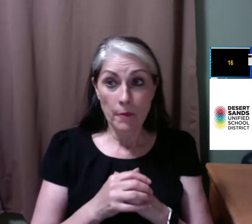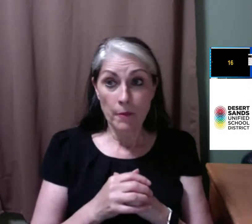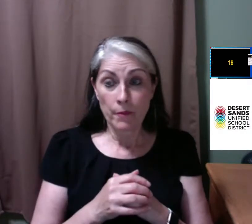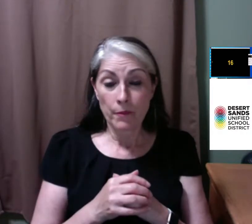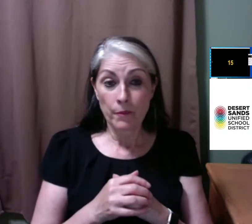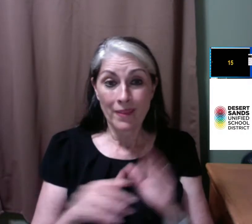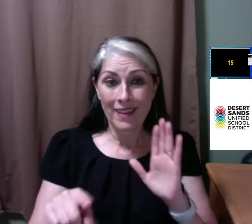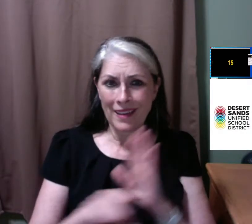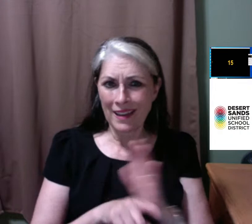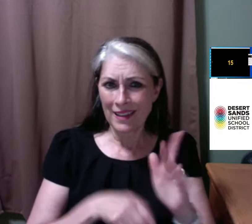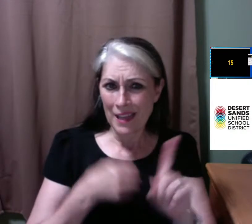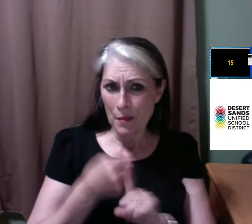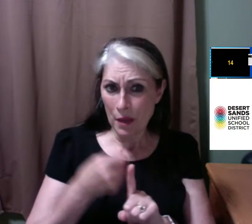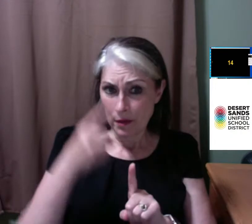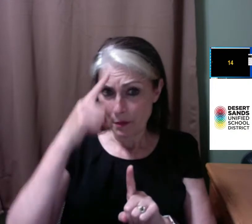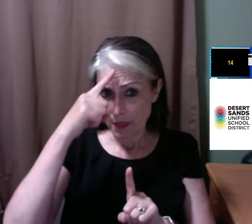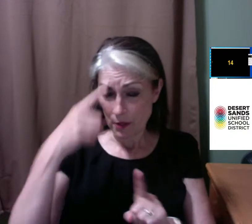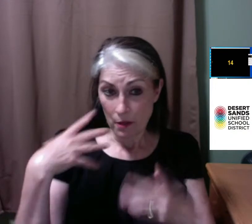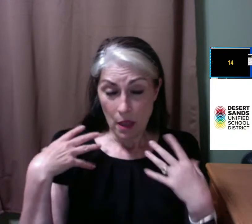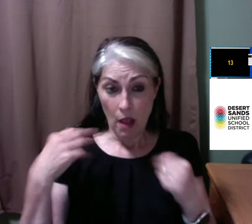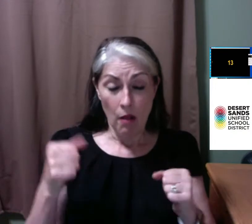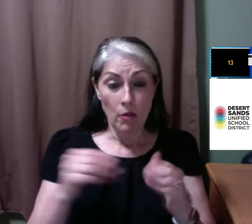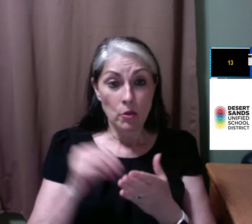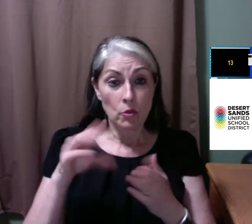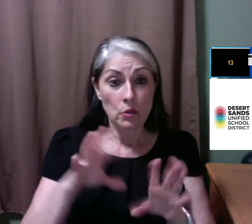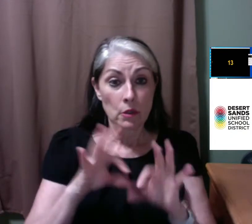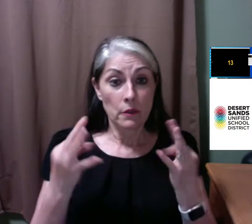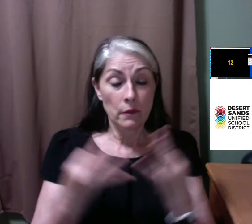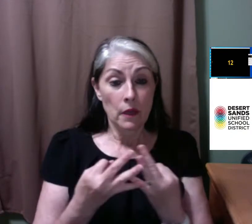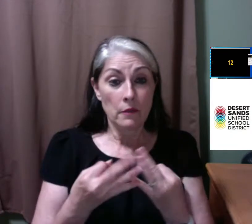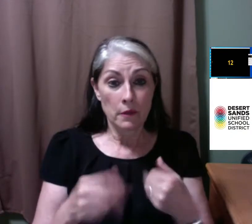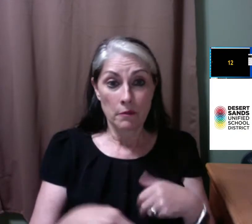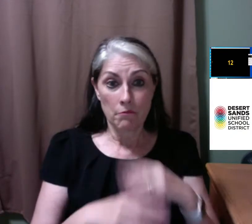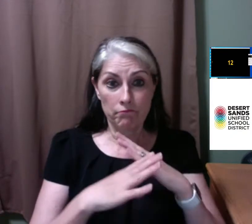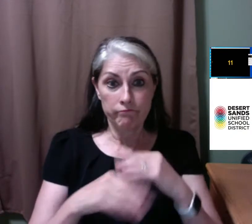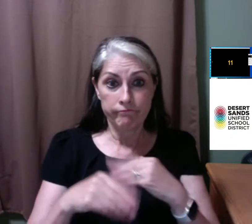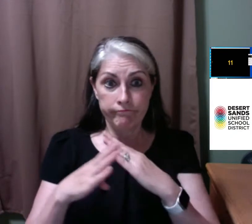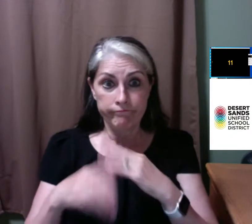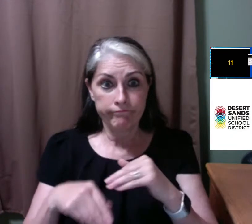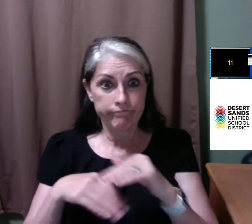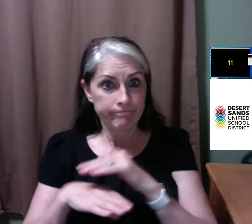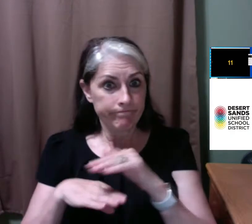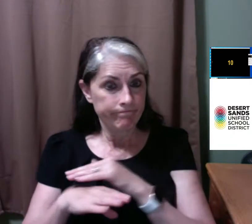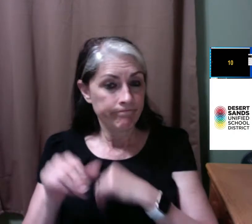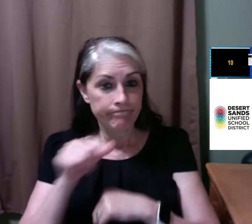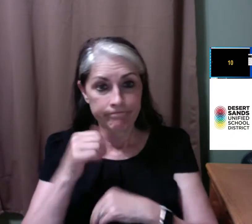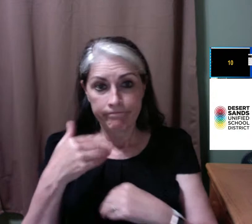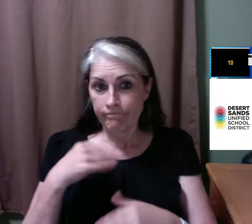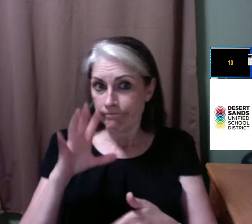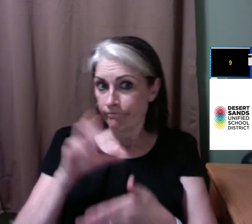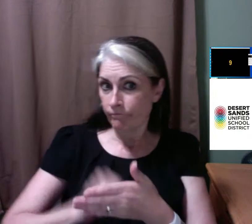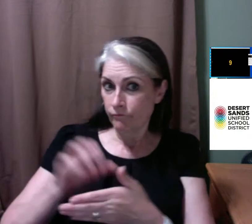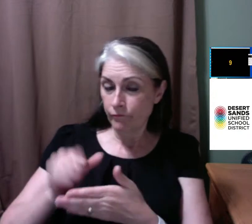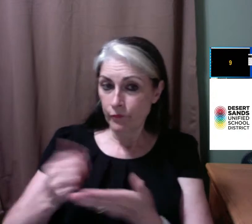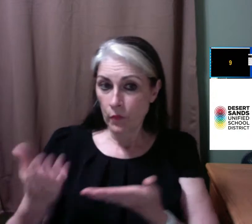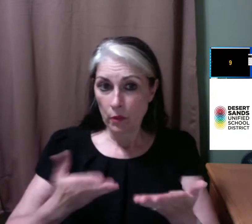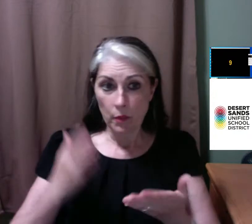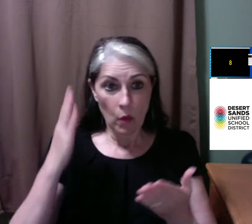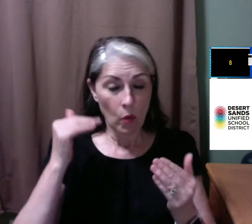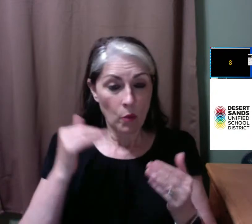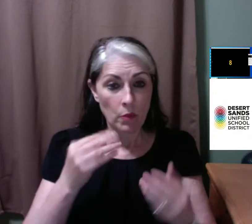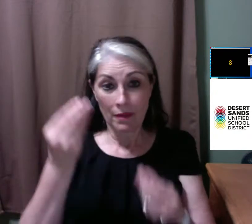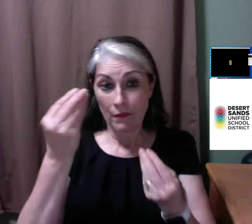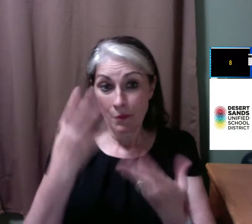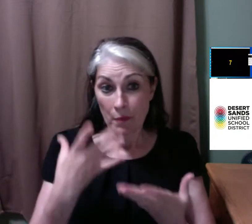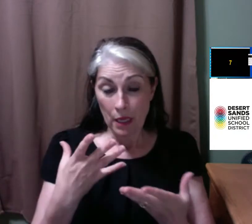negatively impacting the mental health of our students and their families by creating barriers to access by removing these services. I hope you all take the